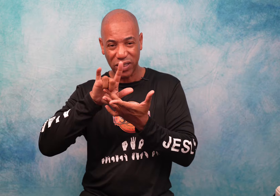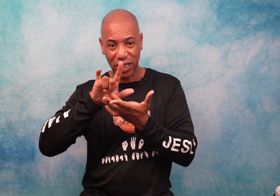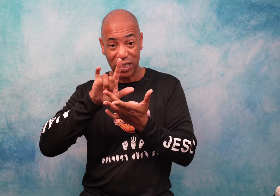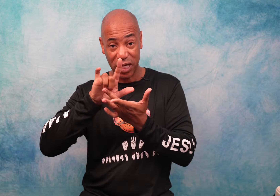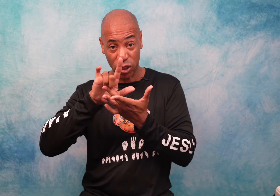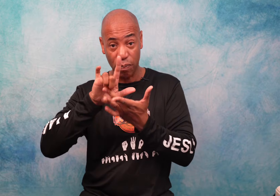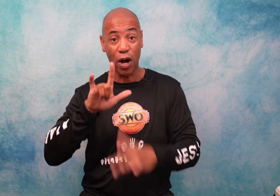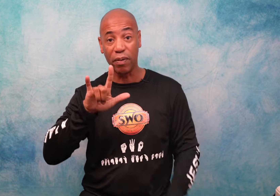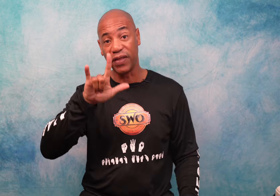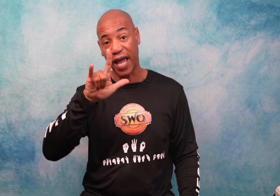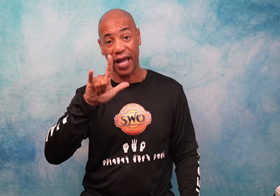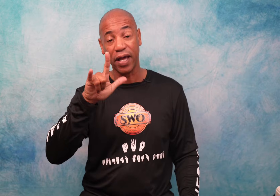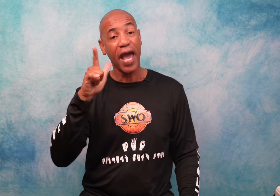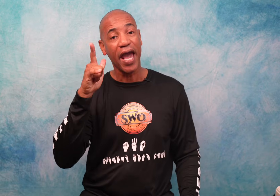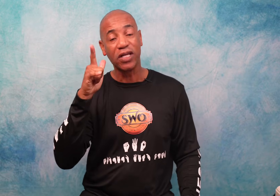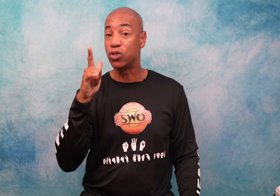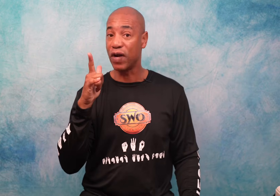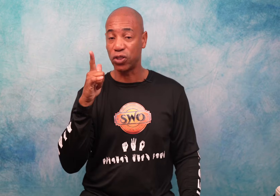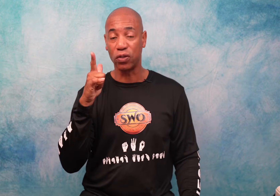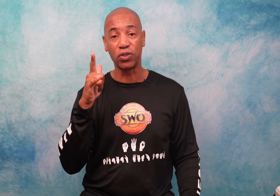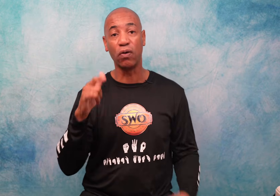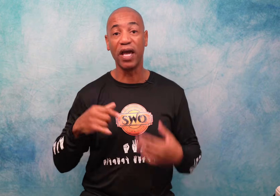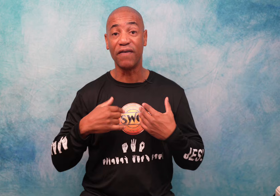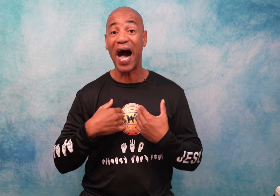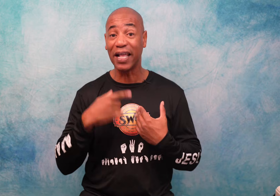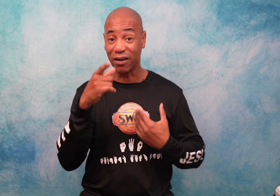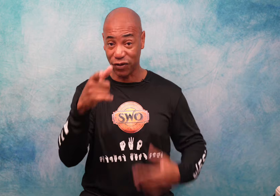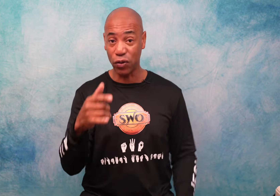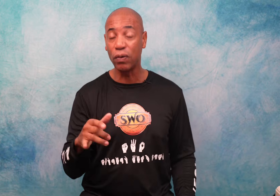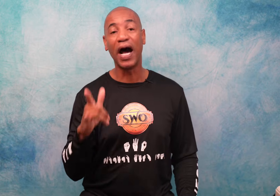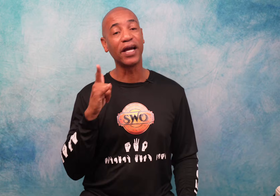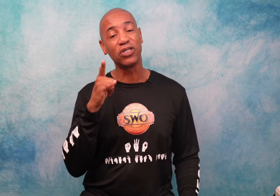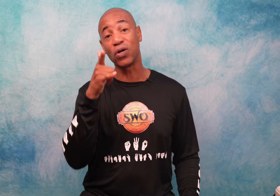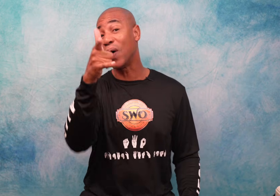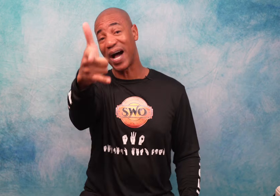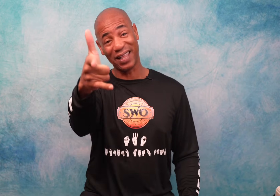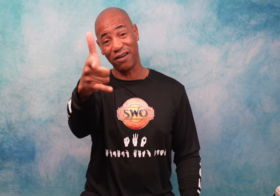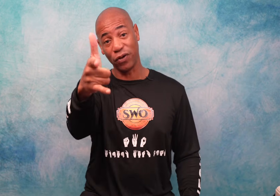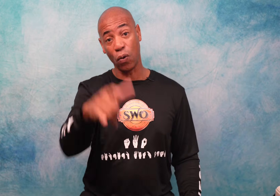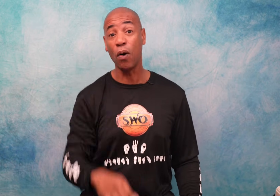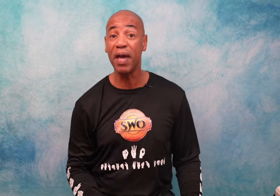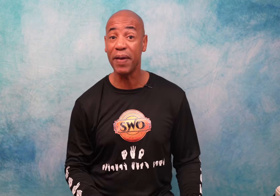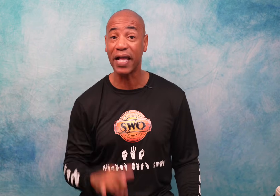basically touching the palm of the hand, and it's directional. So if I love you, I could just go, I love you, or maybe I love